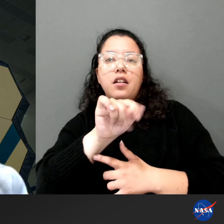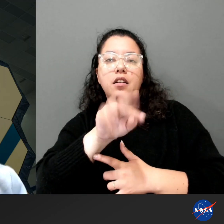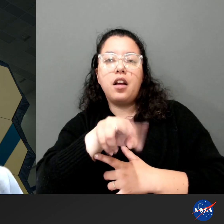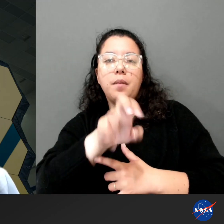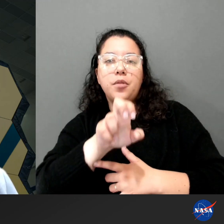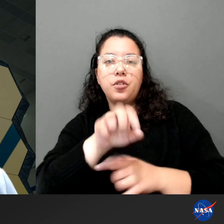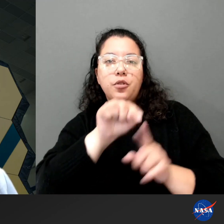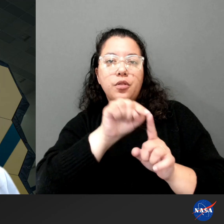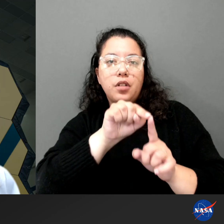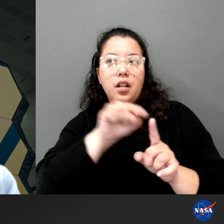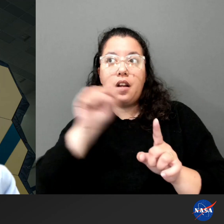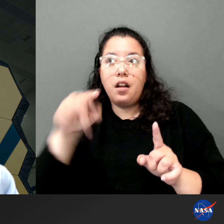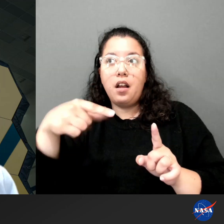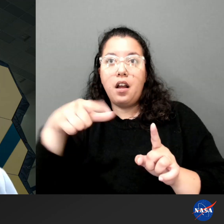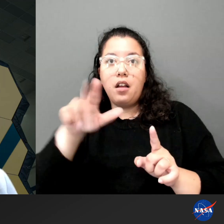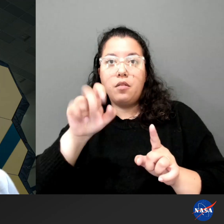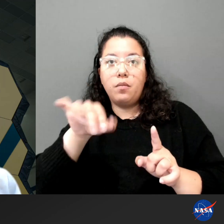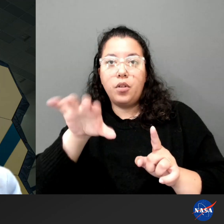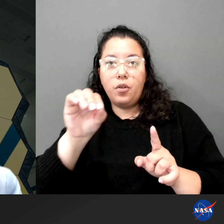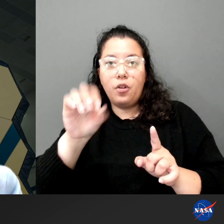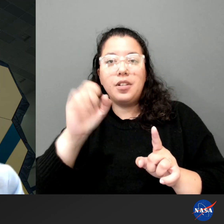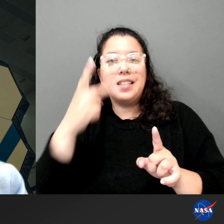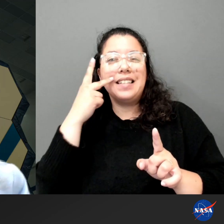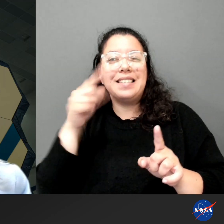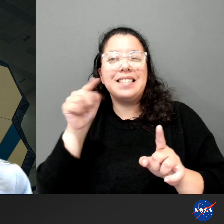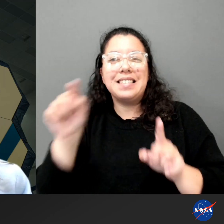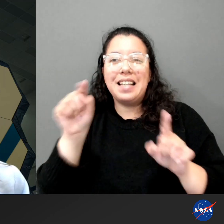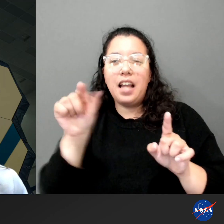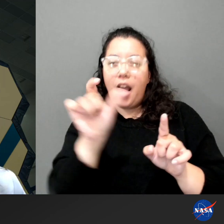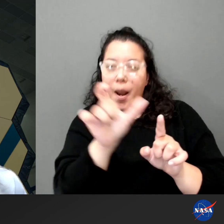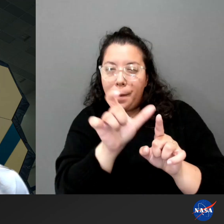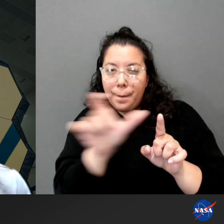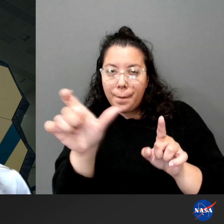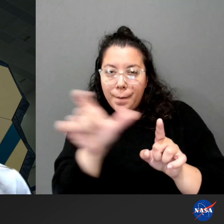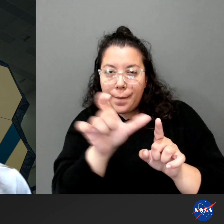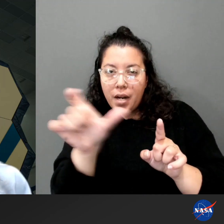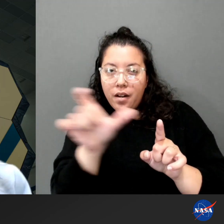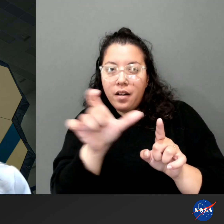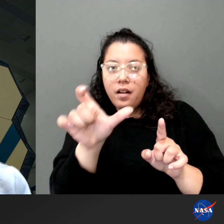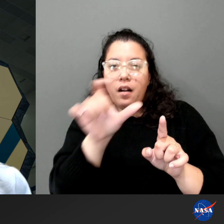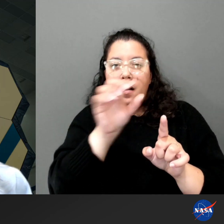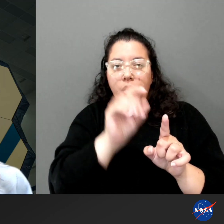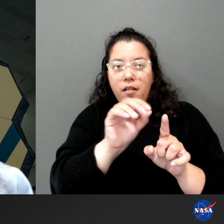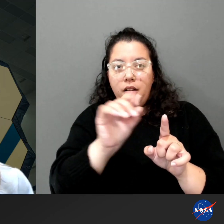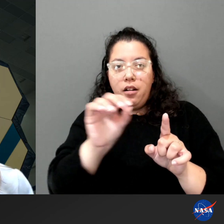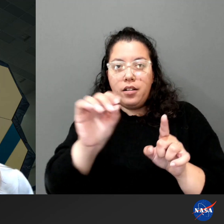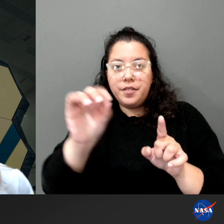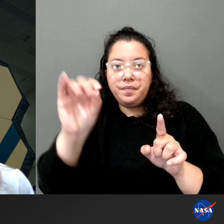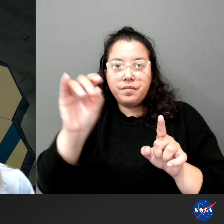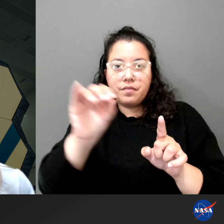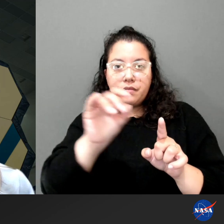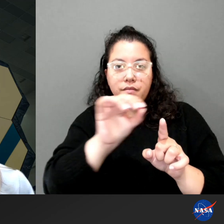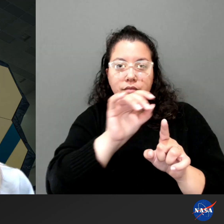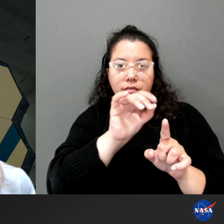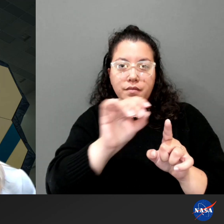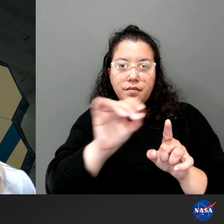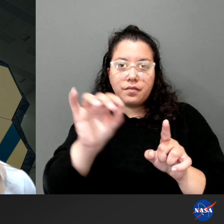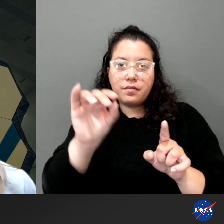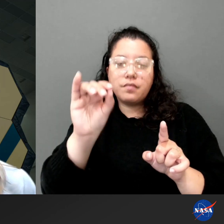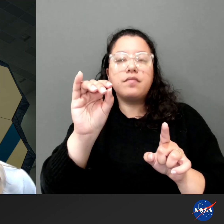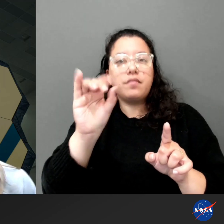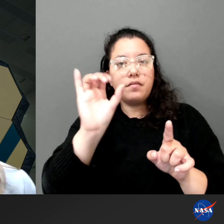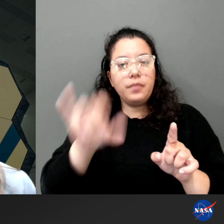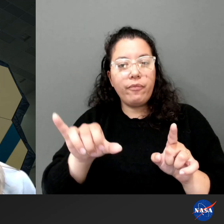small objects that breach the asteroid belt into the Kuiper belt and vice versa. But this is where a lot of